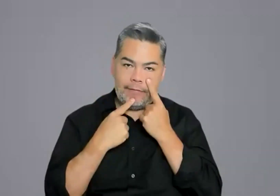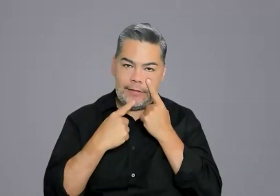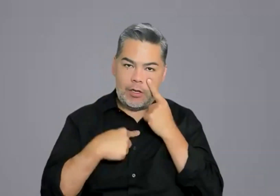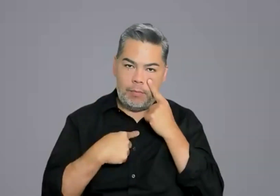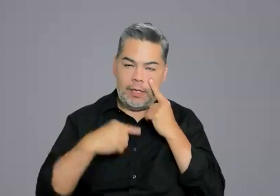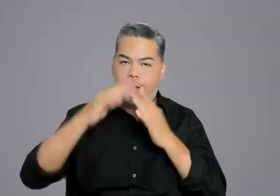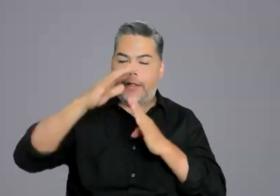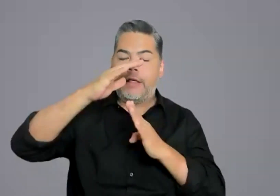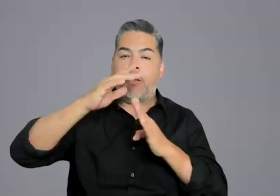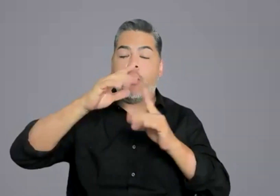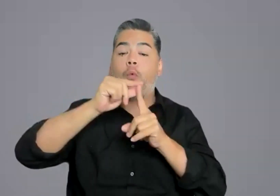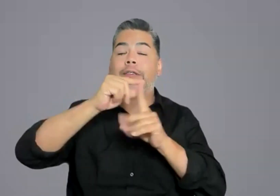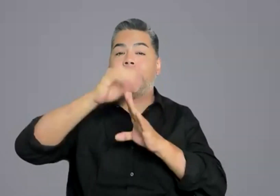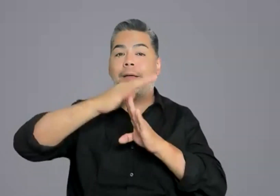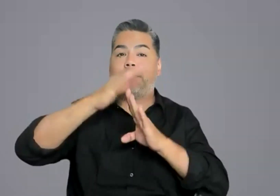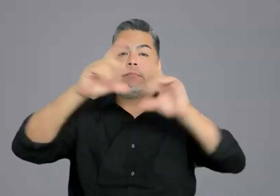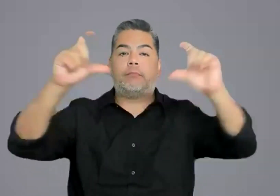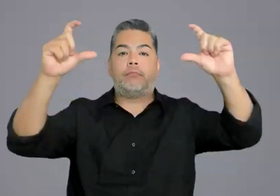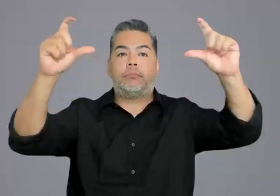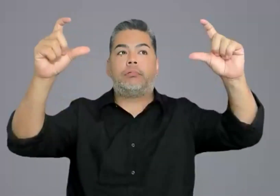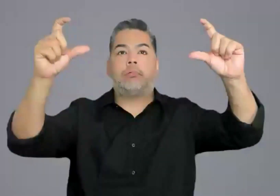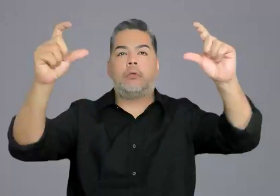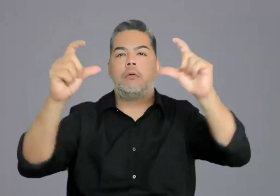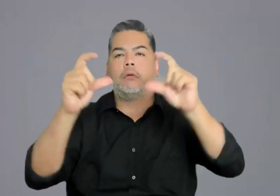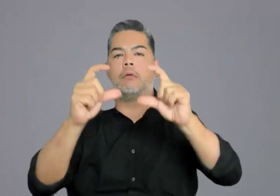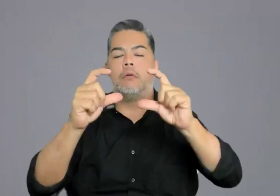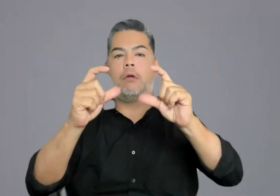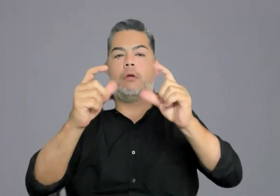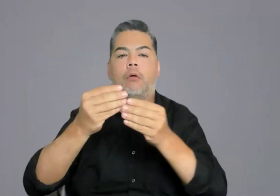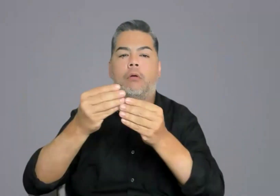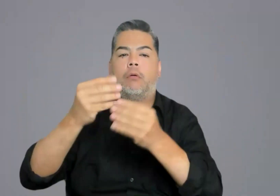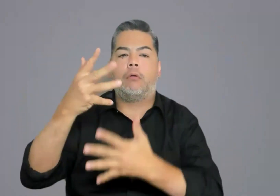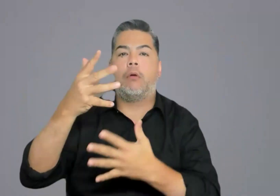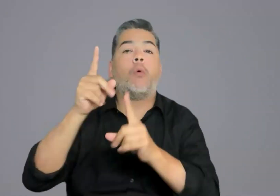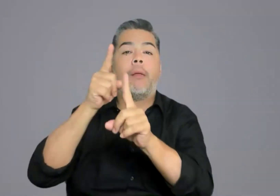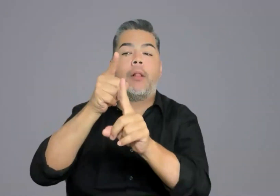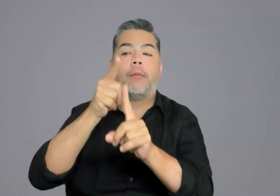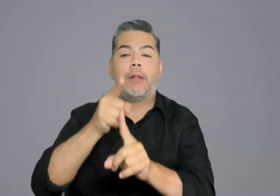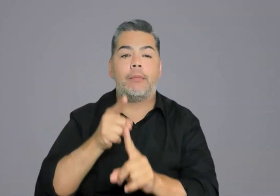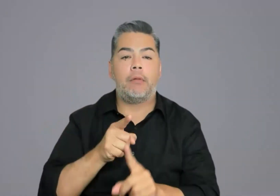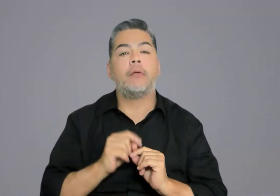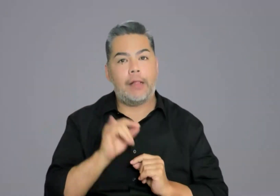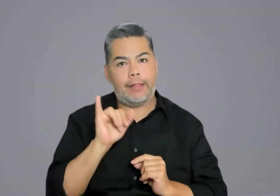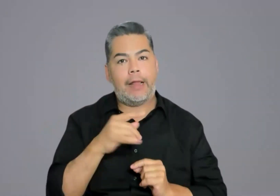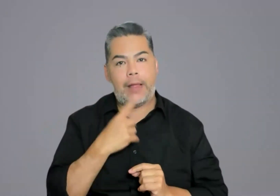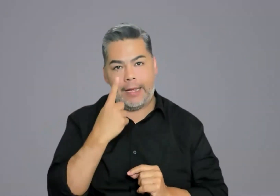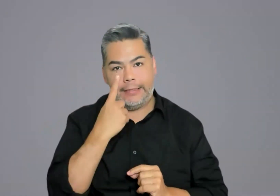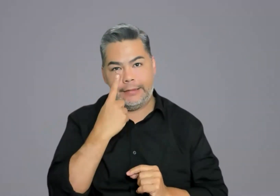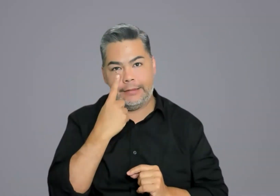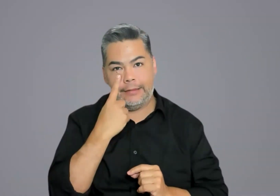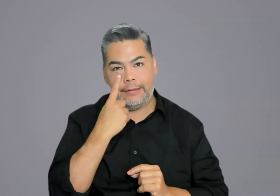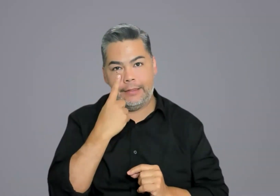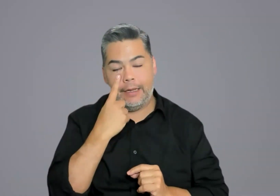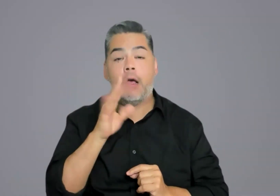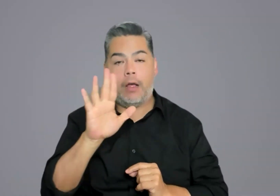top headlines is a heading, and underneath it, there's a list of bulleted items underneath. But unfortunately, if